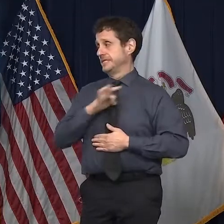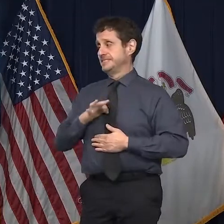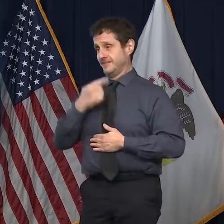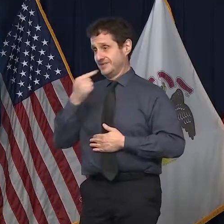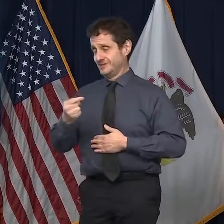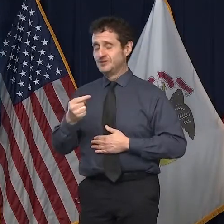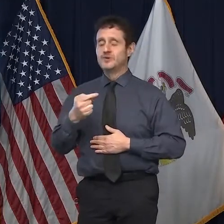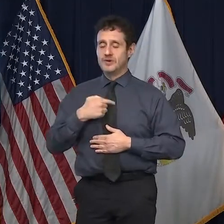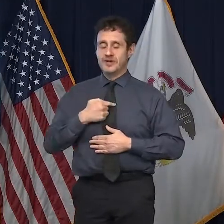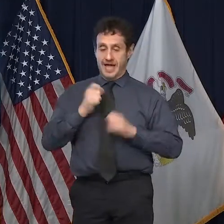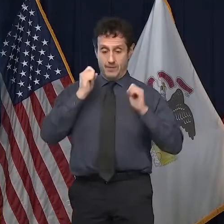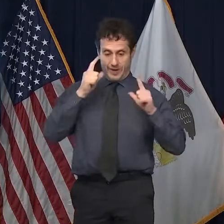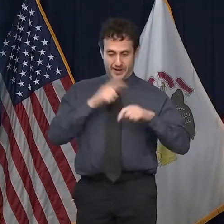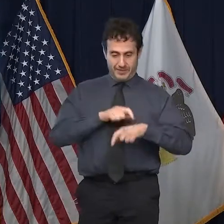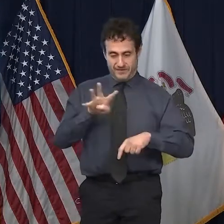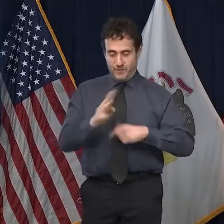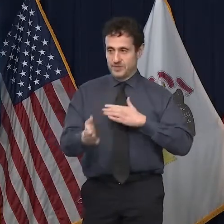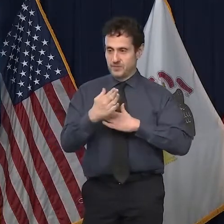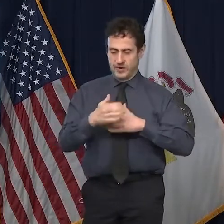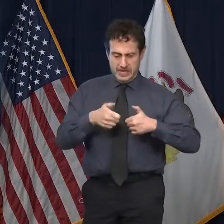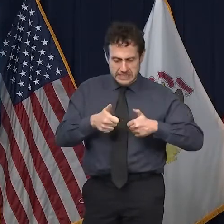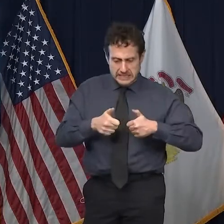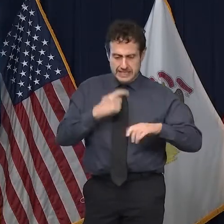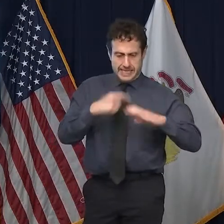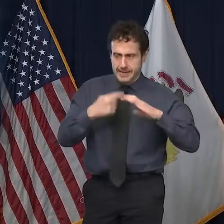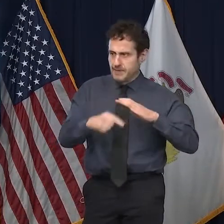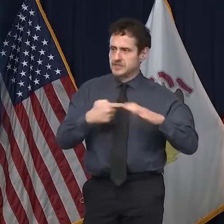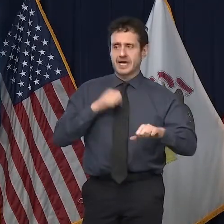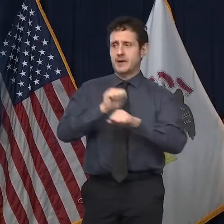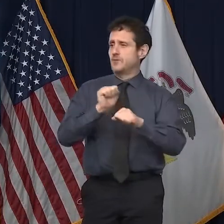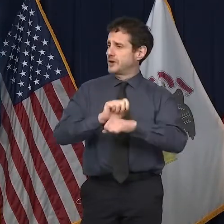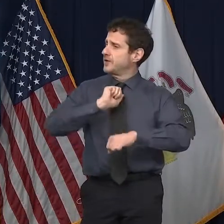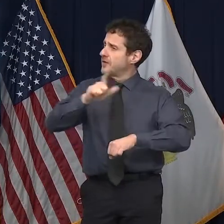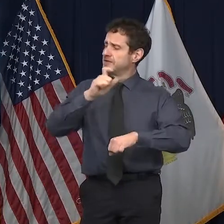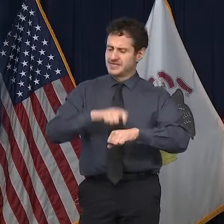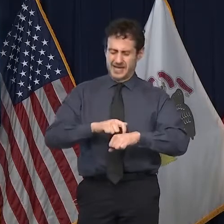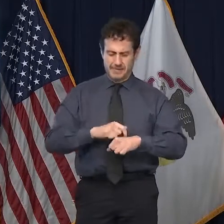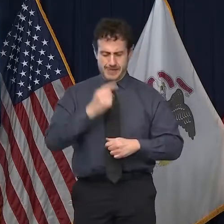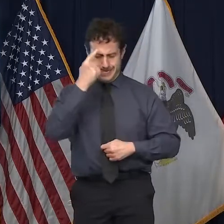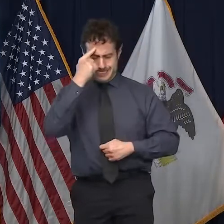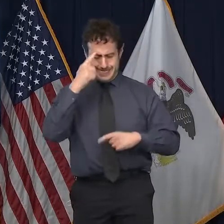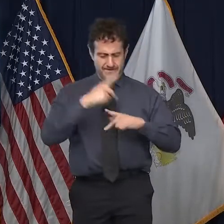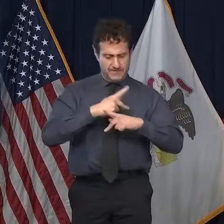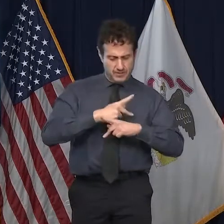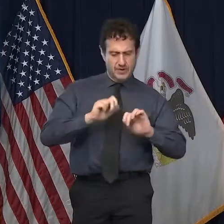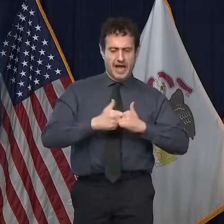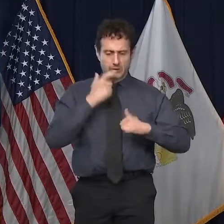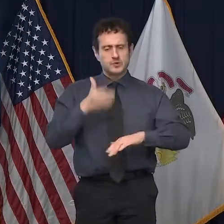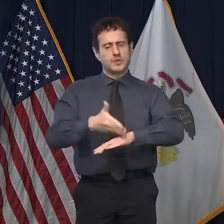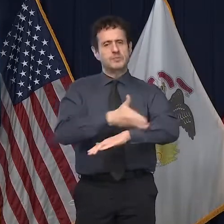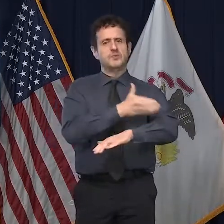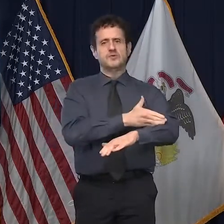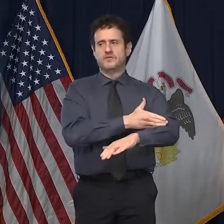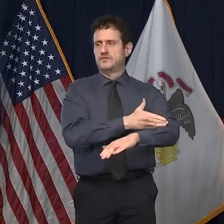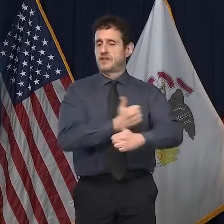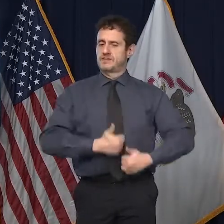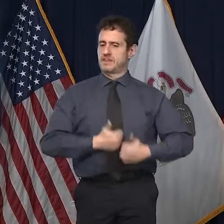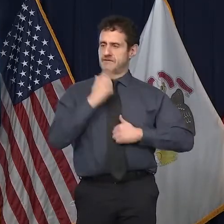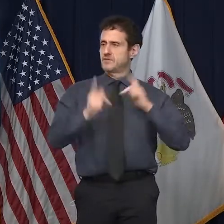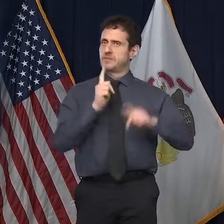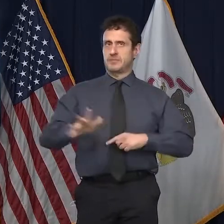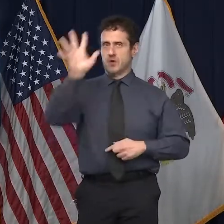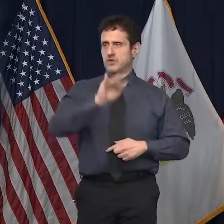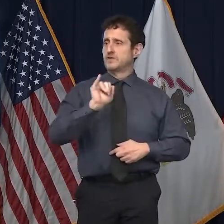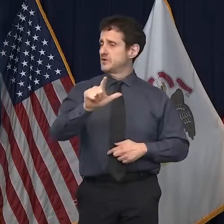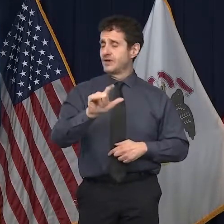morning, texting them, emailing them, because I'm working all the time trying to figure out how to make things better for people across the state. We've done that,